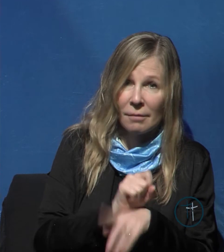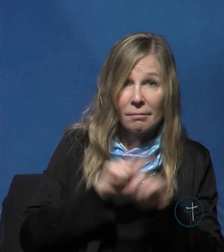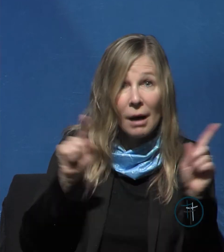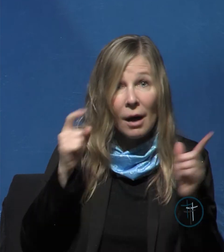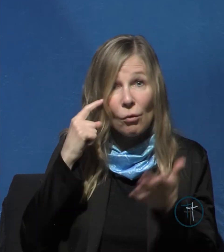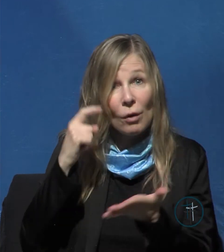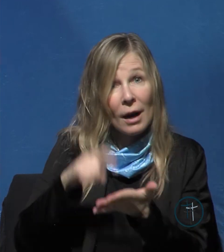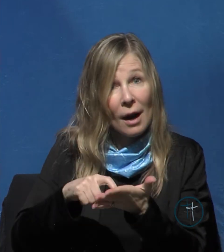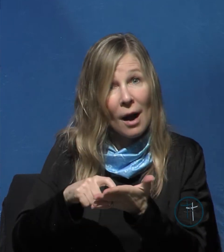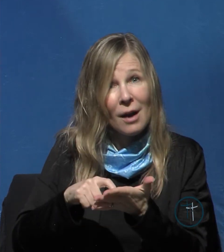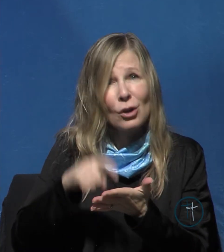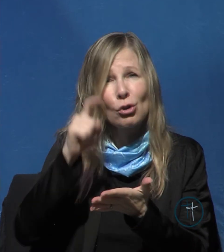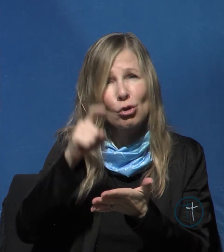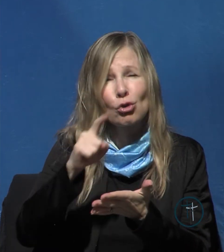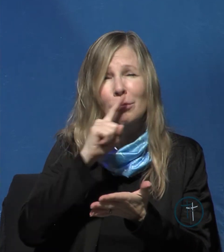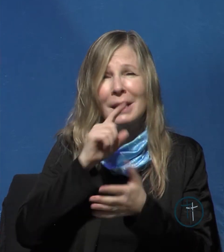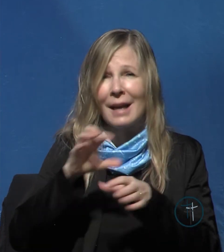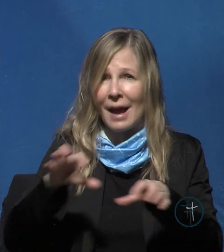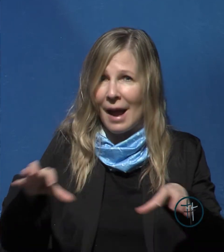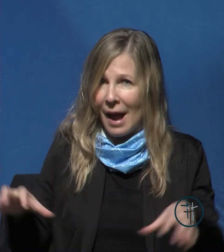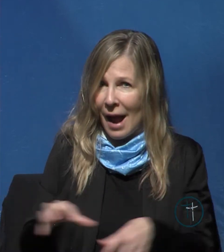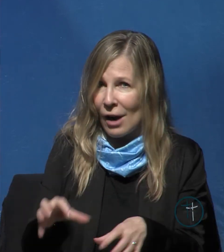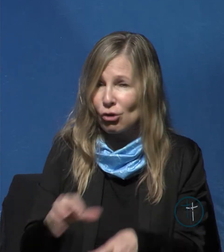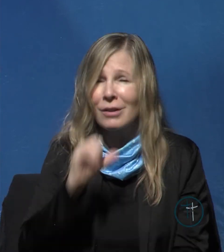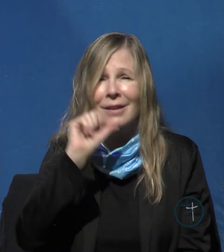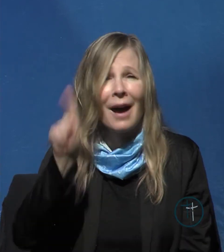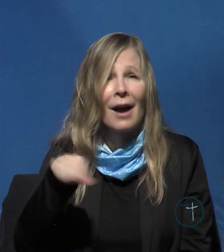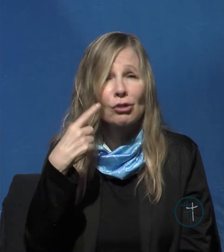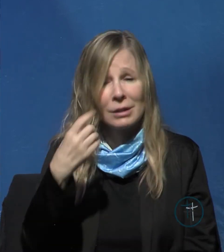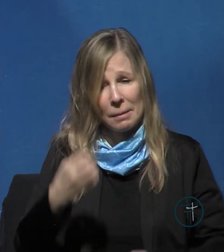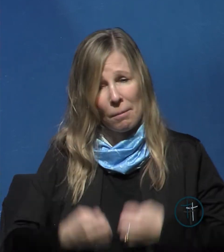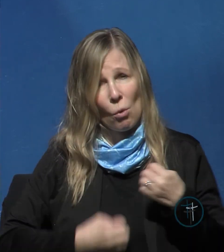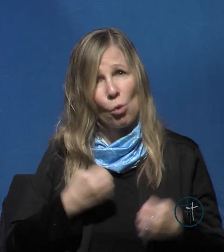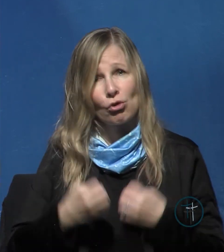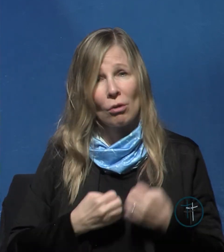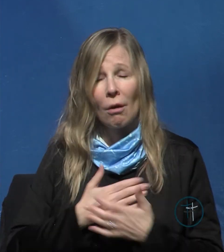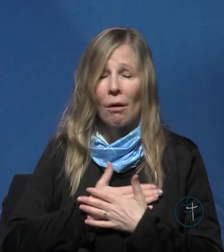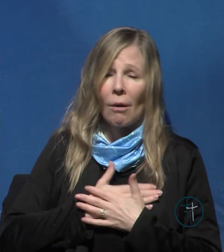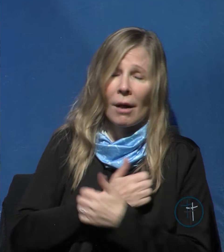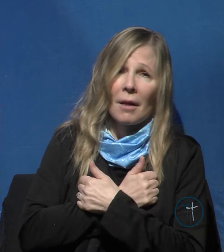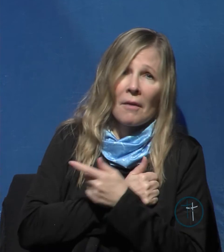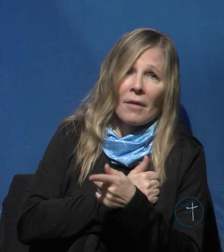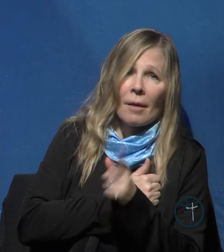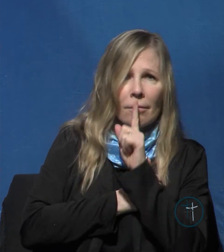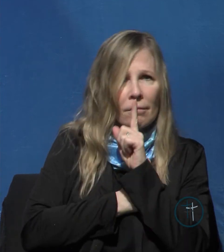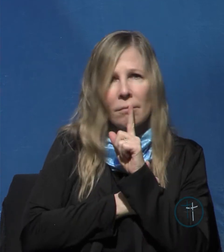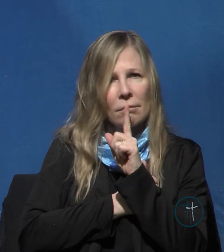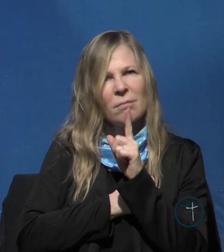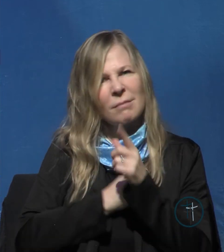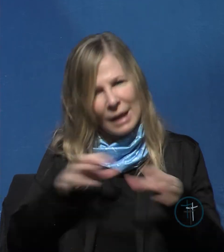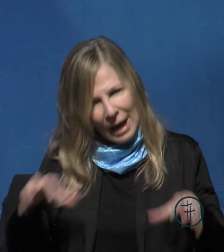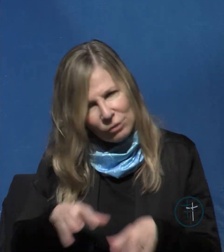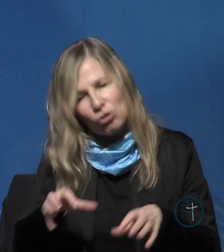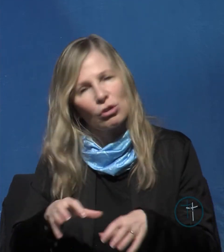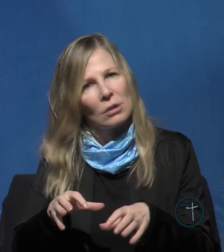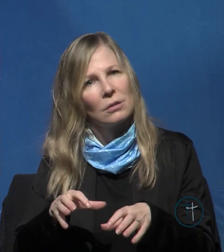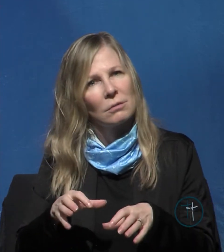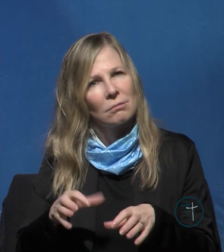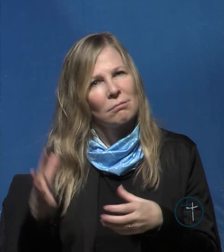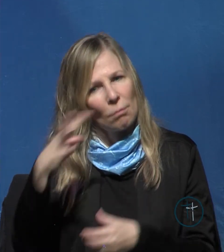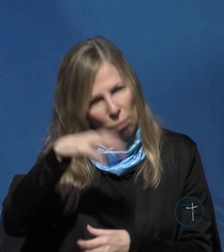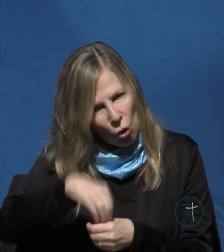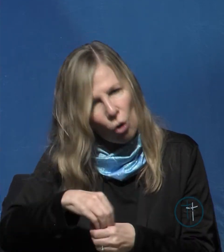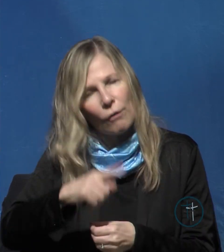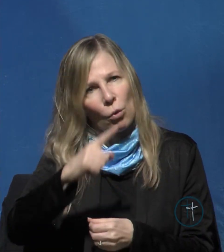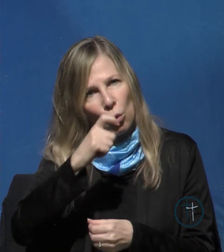be action, not merely emotion. It should be part of the fabric of who